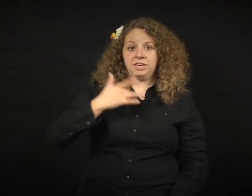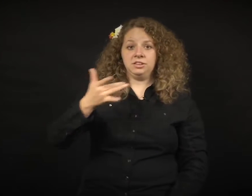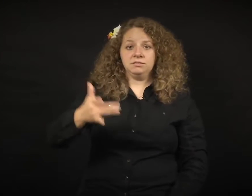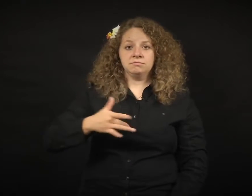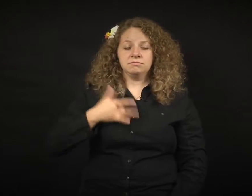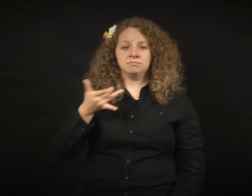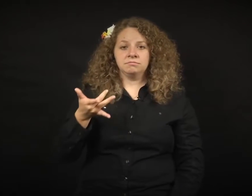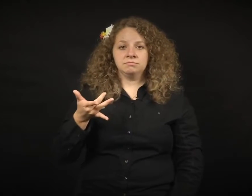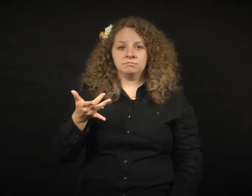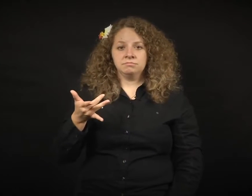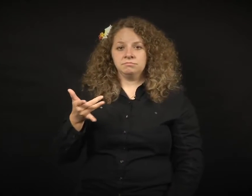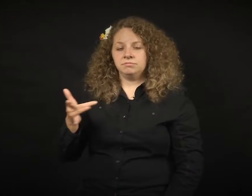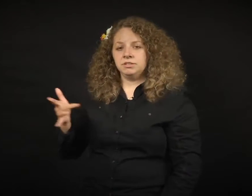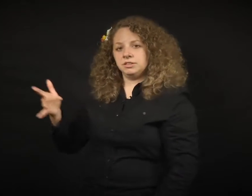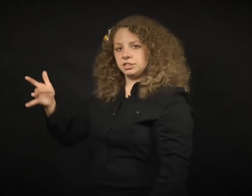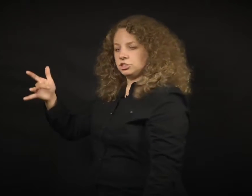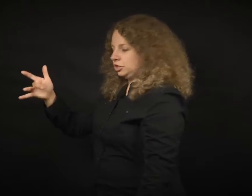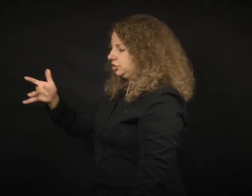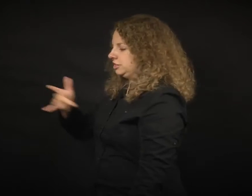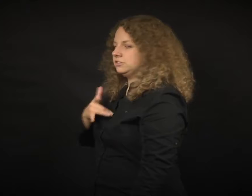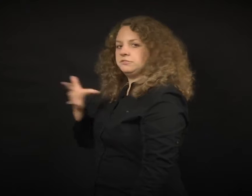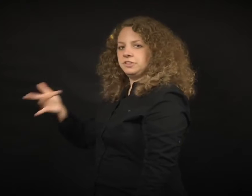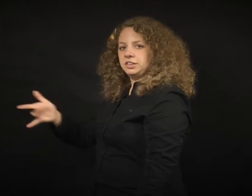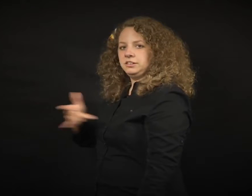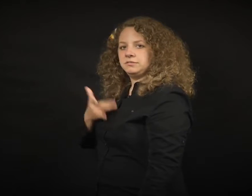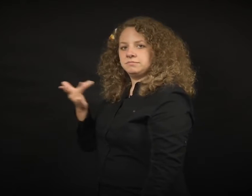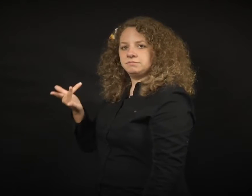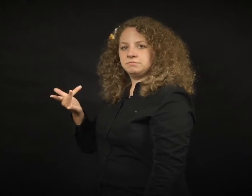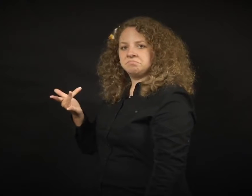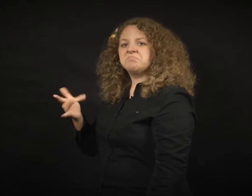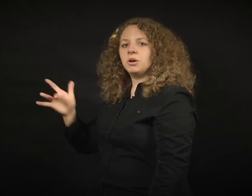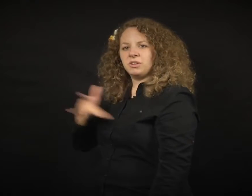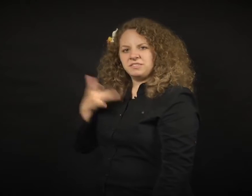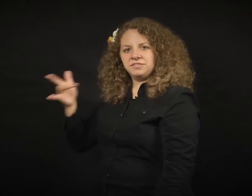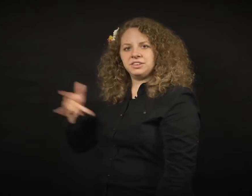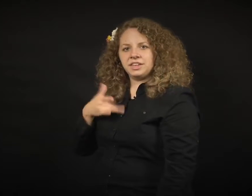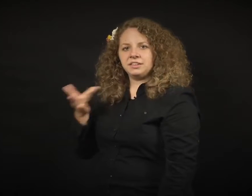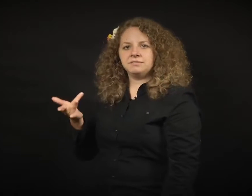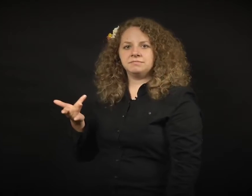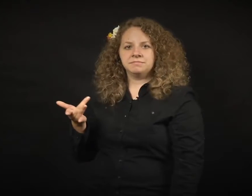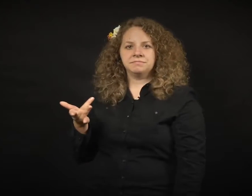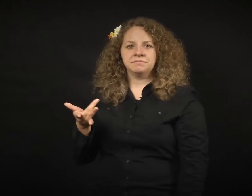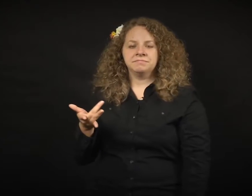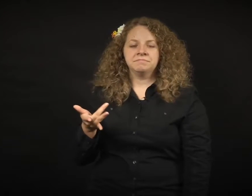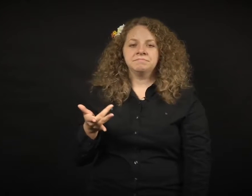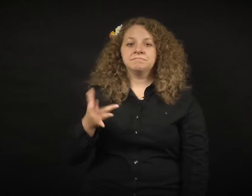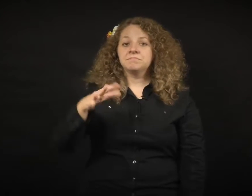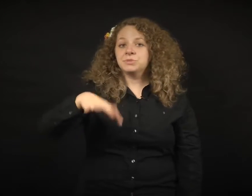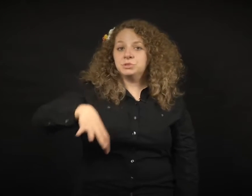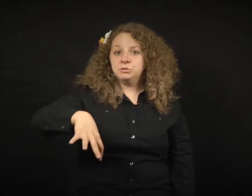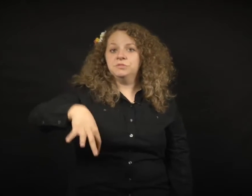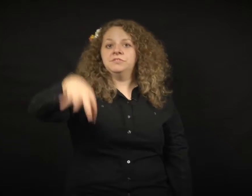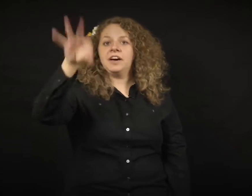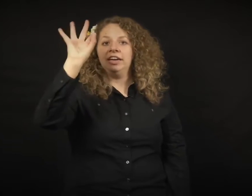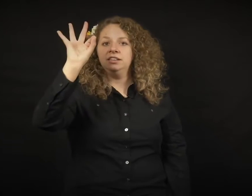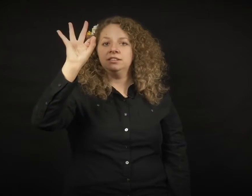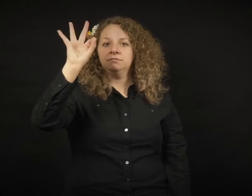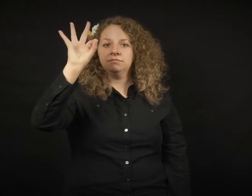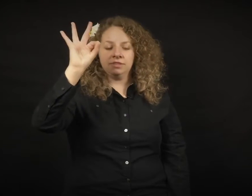Feel, and touching your chest, feel. Oh, I feel that. To find, like